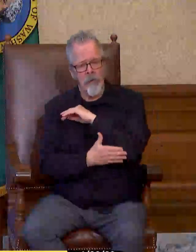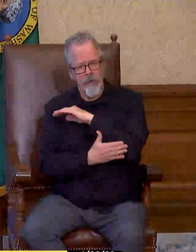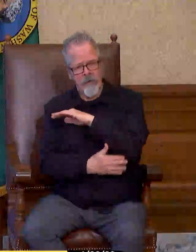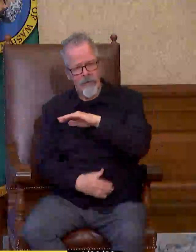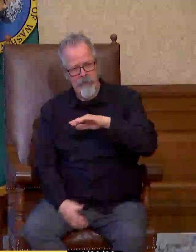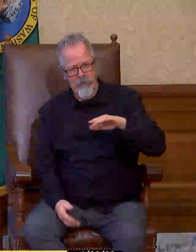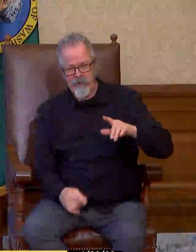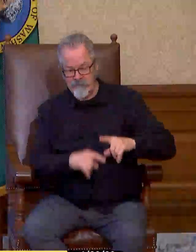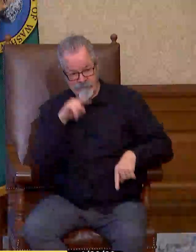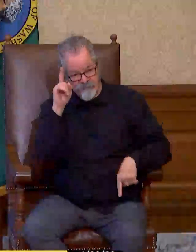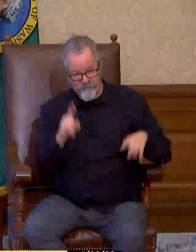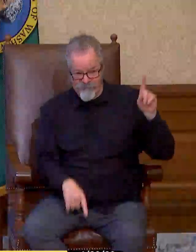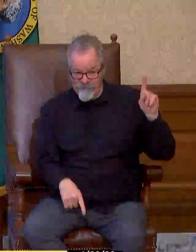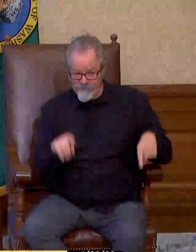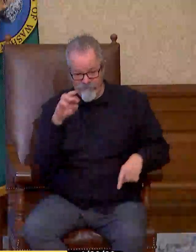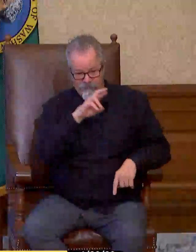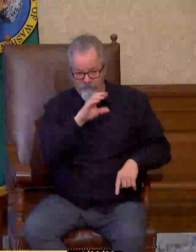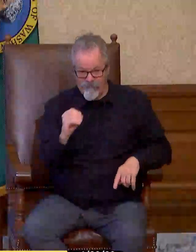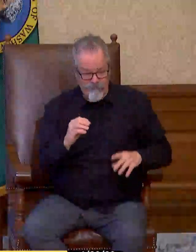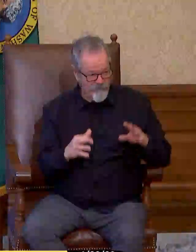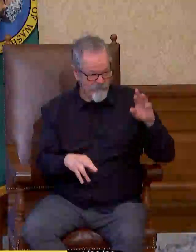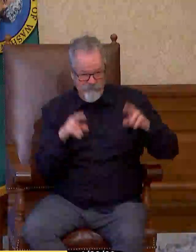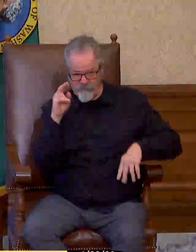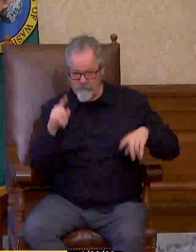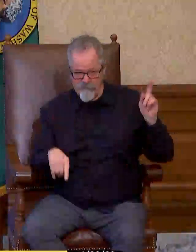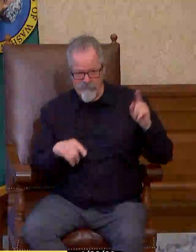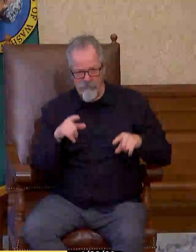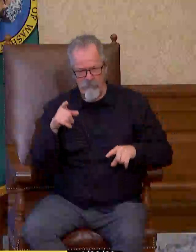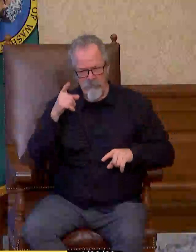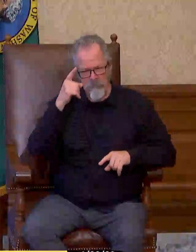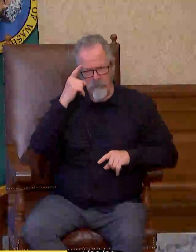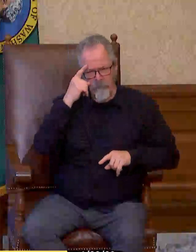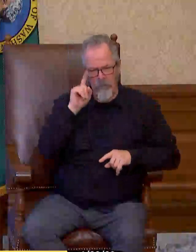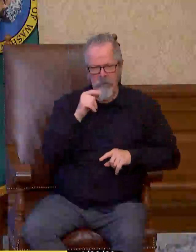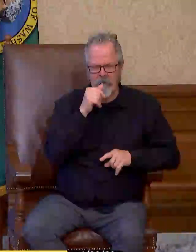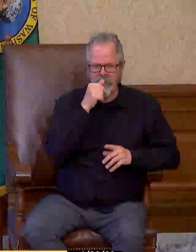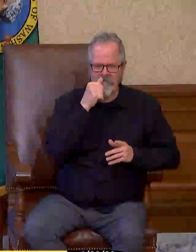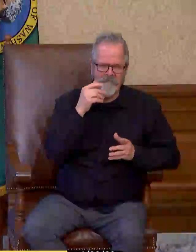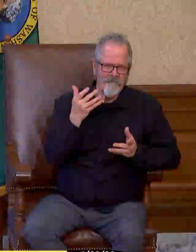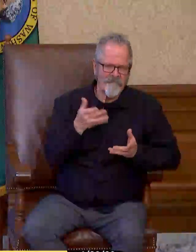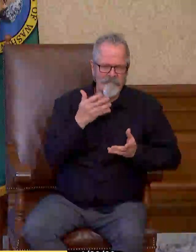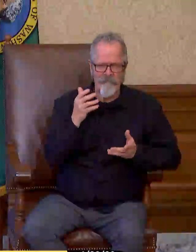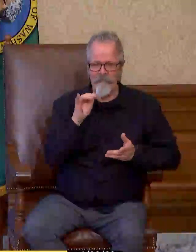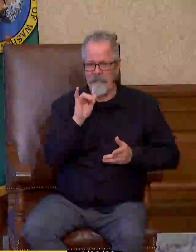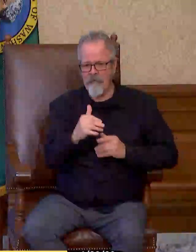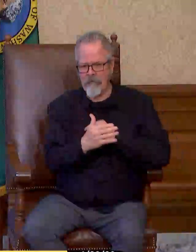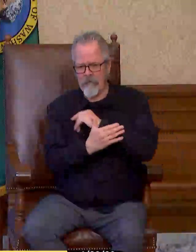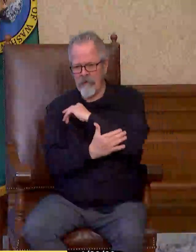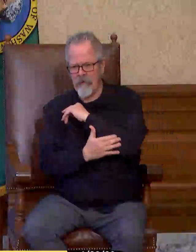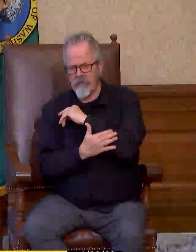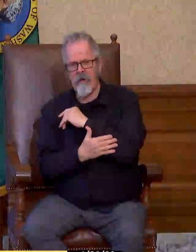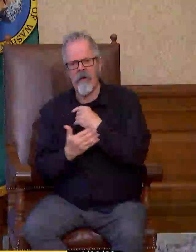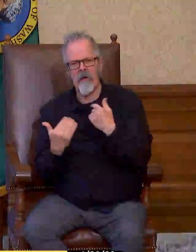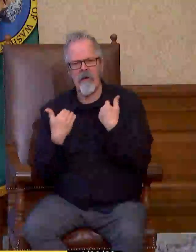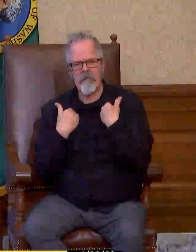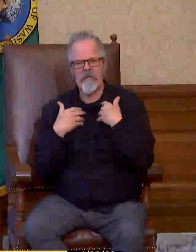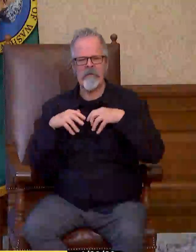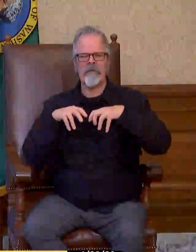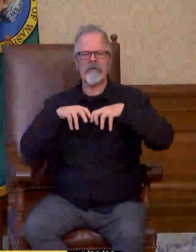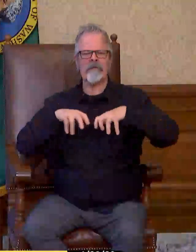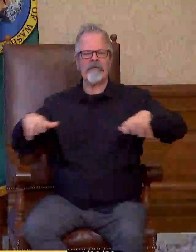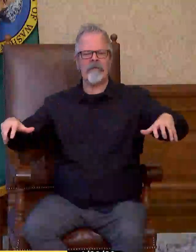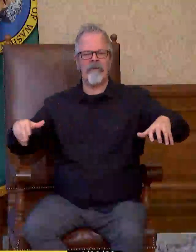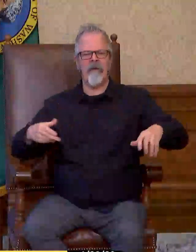percentage under 1 for that? Also, you mentioned that there are strike teams at long-term care facilities. I was wondering if you